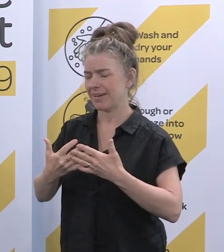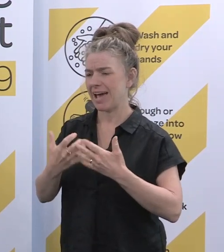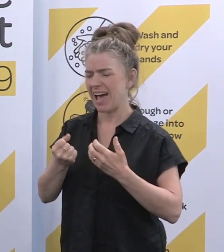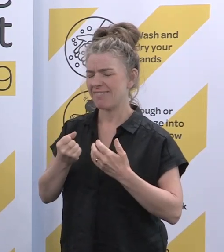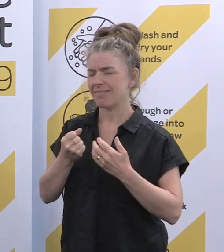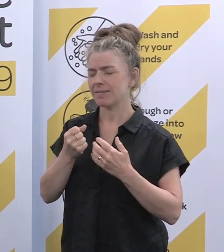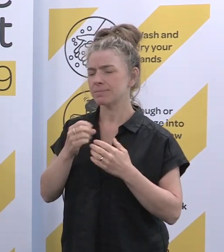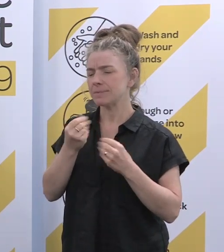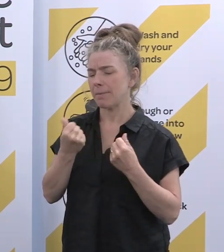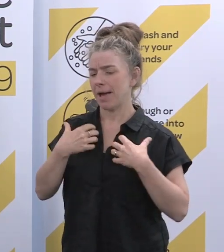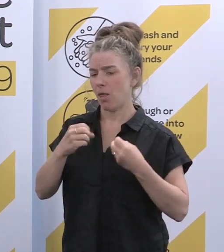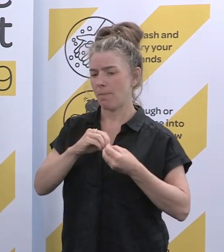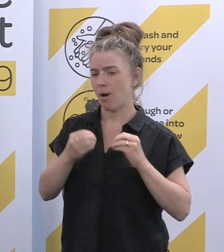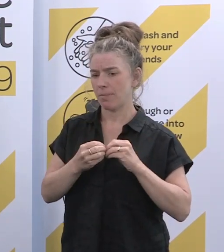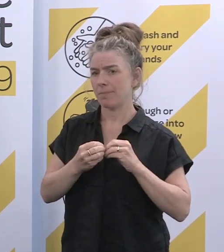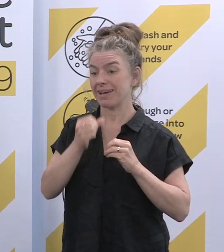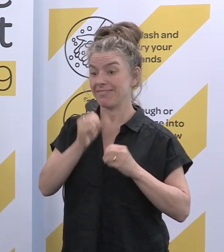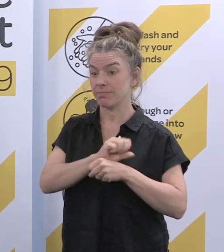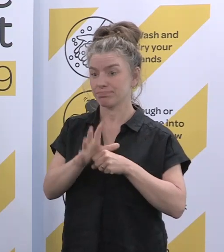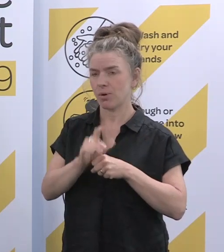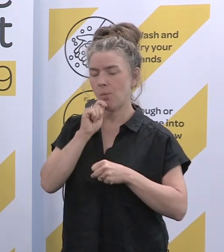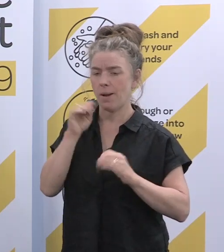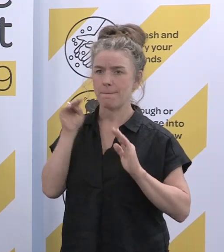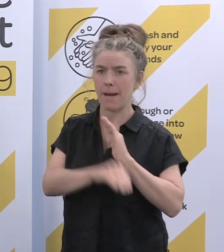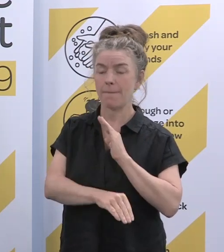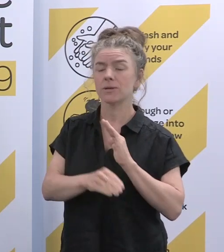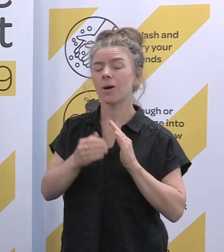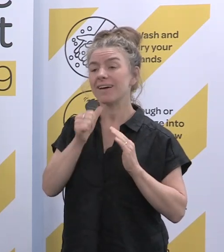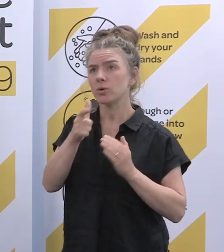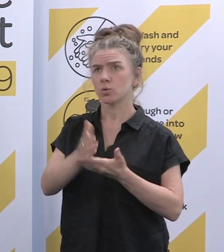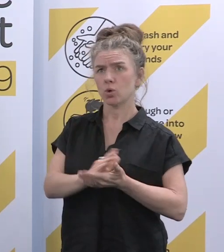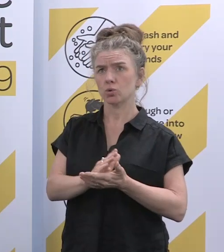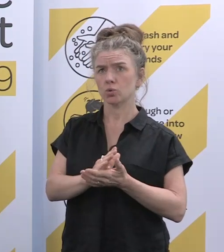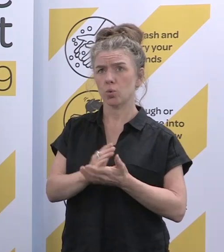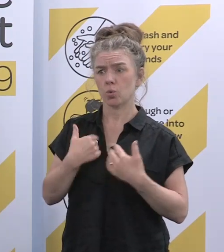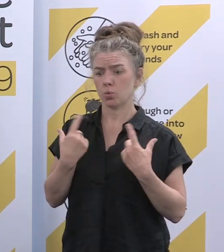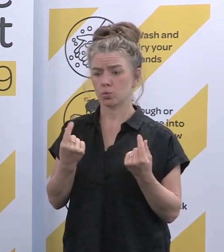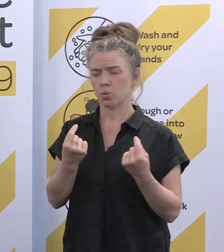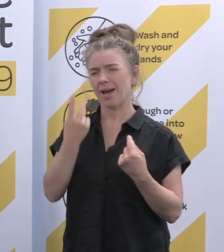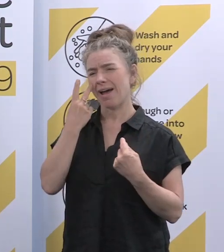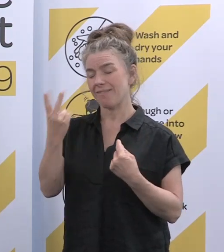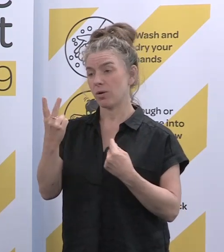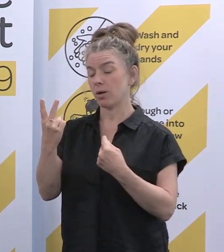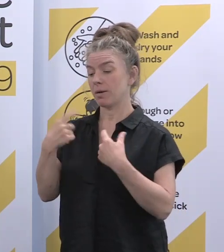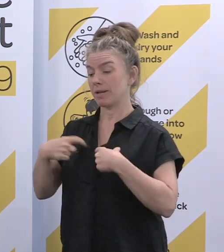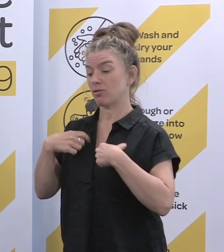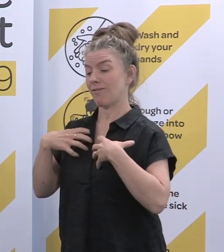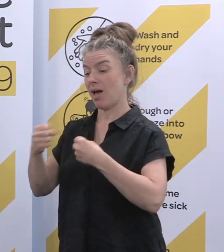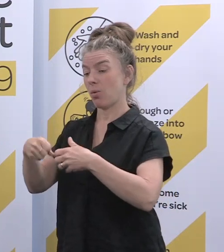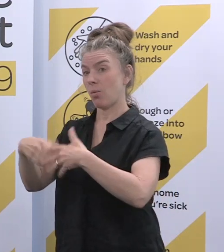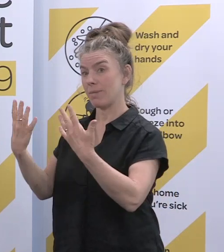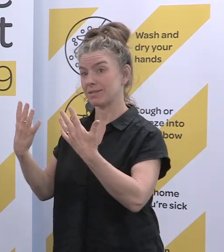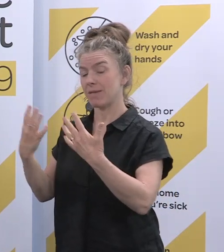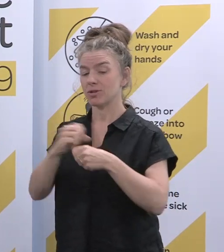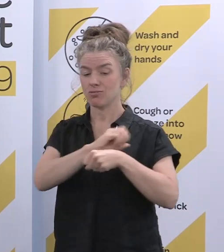medical conditions. So if you have any doubts, please do check the information on the COVID-19 or the Ministry of Health websites.